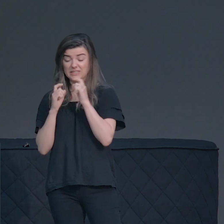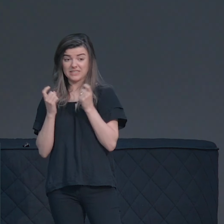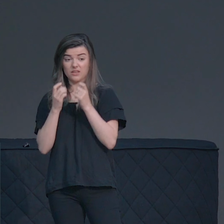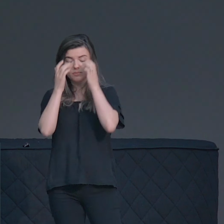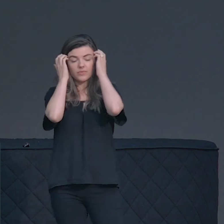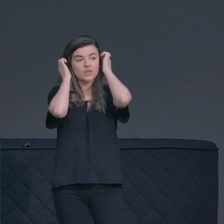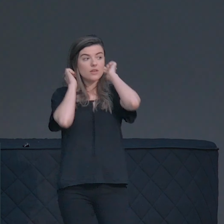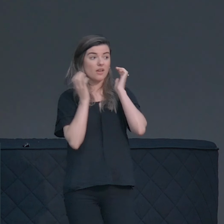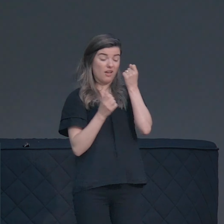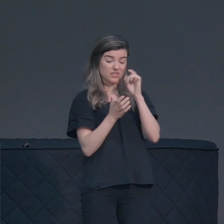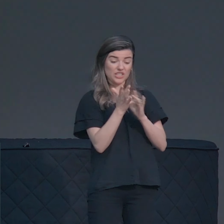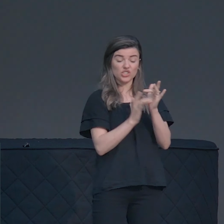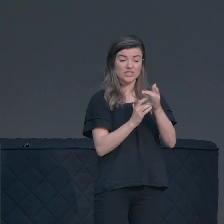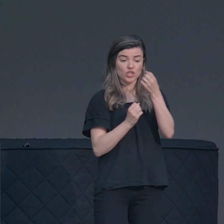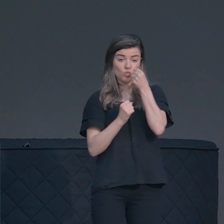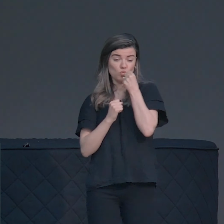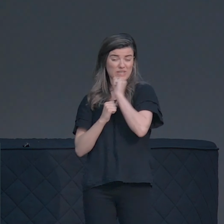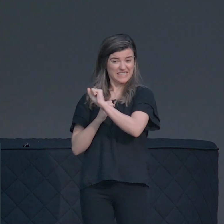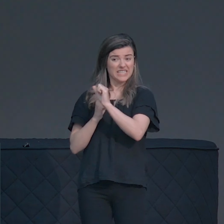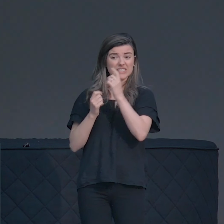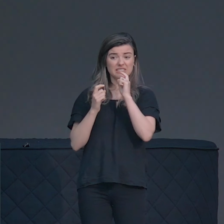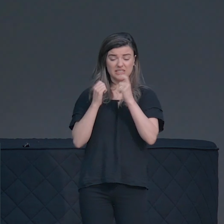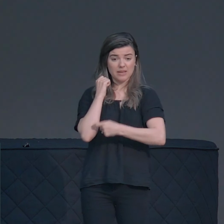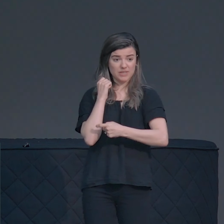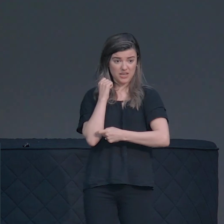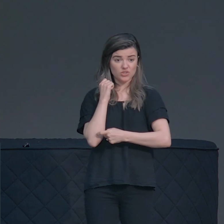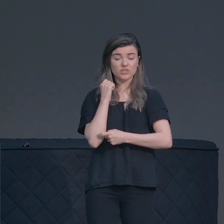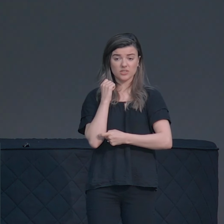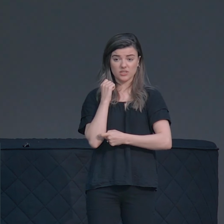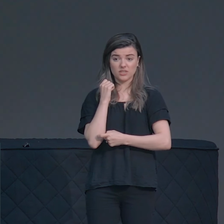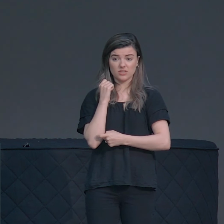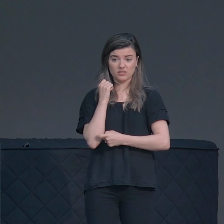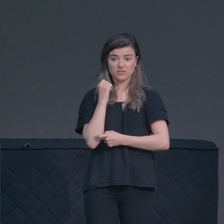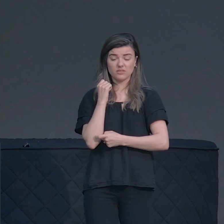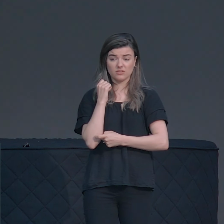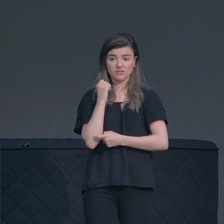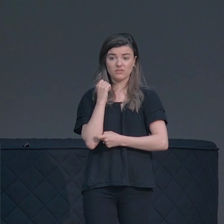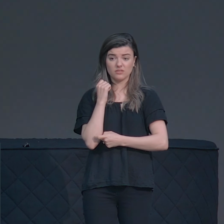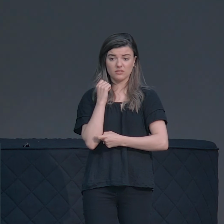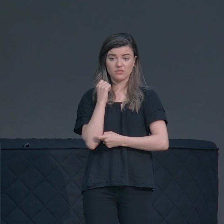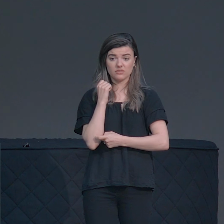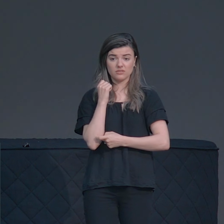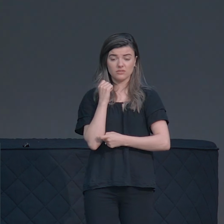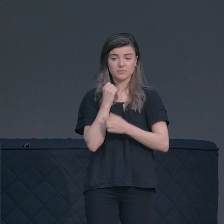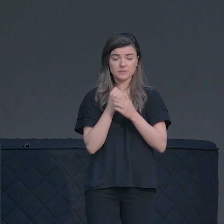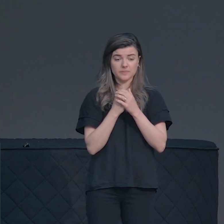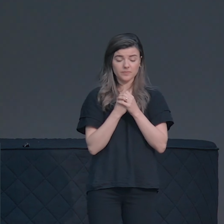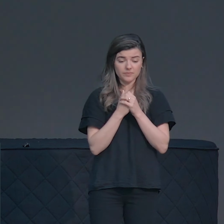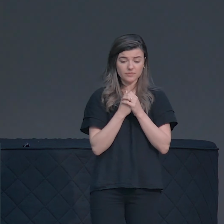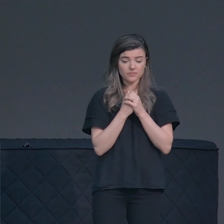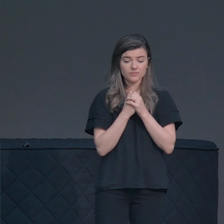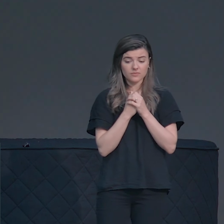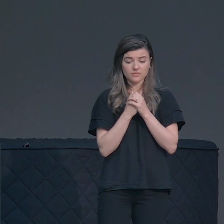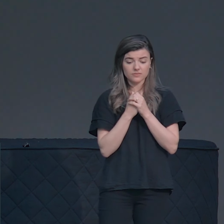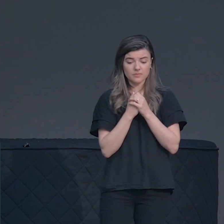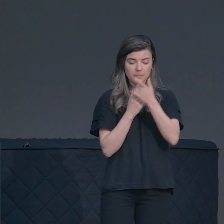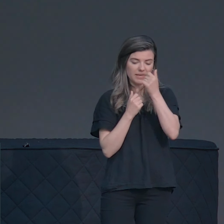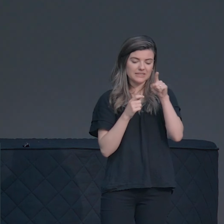Jesus' resistance to temptation is not negated if he's not actually able to sin.